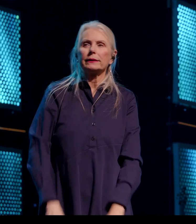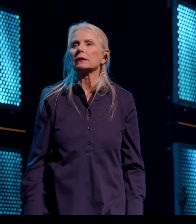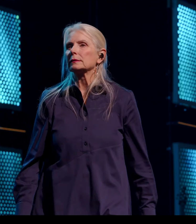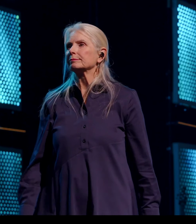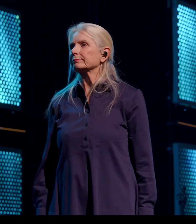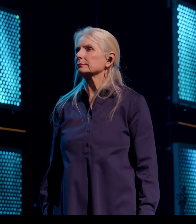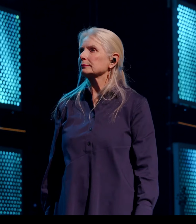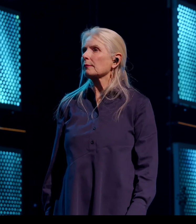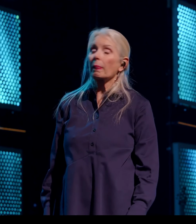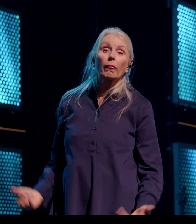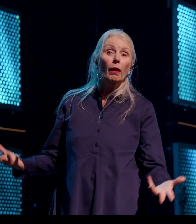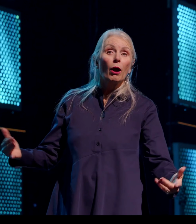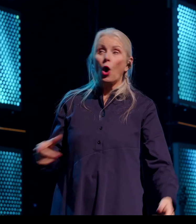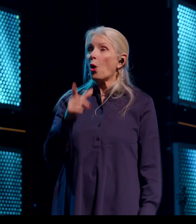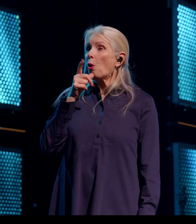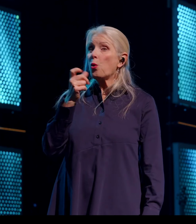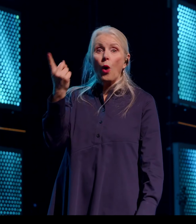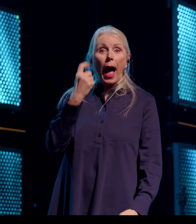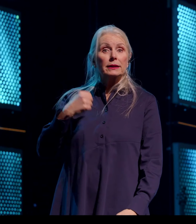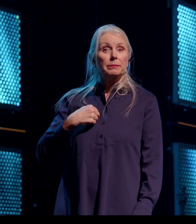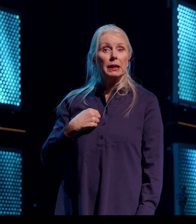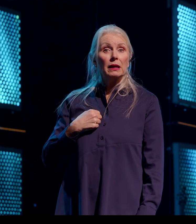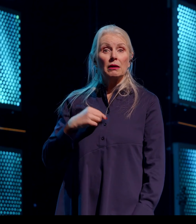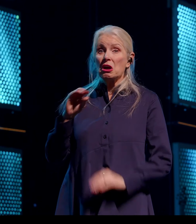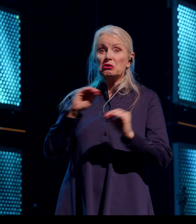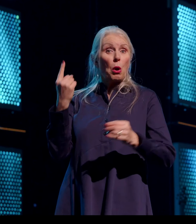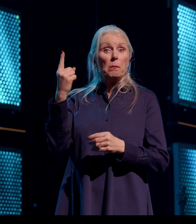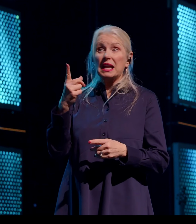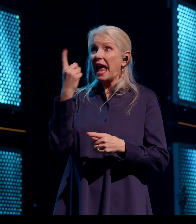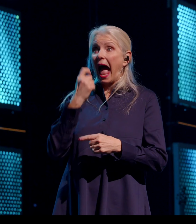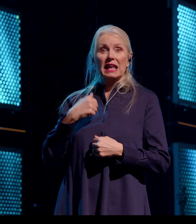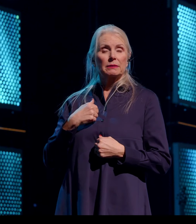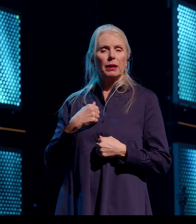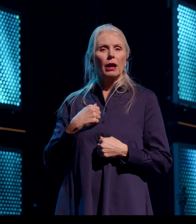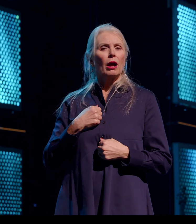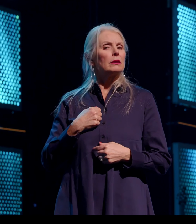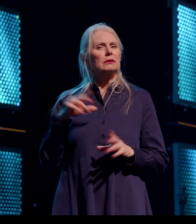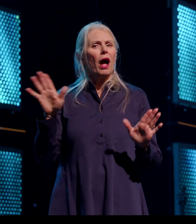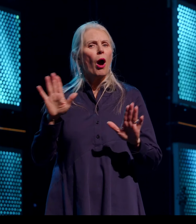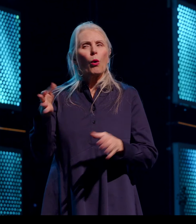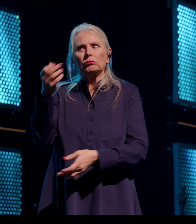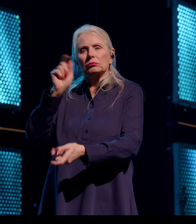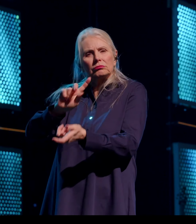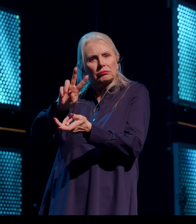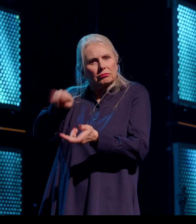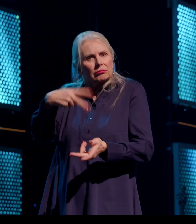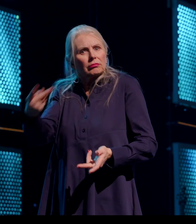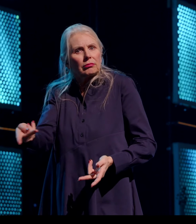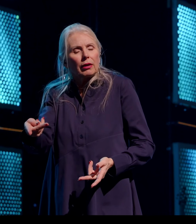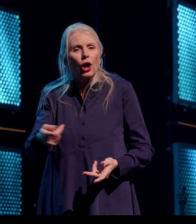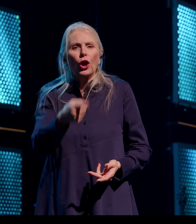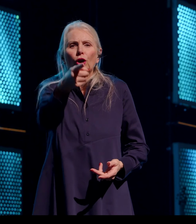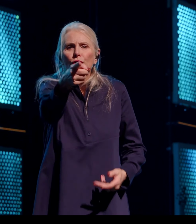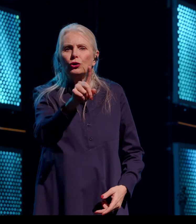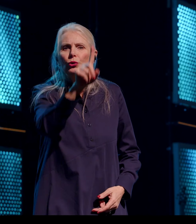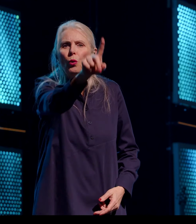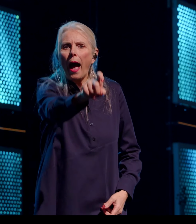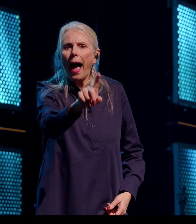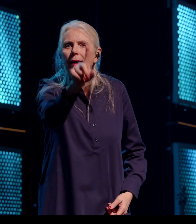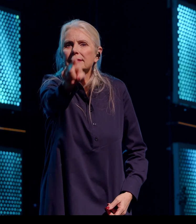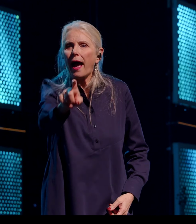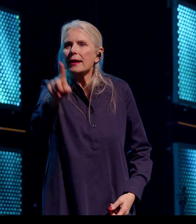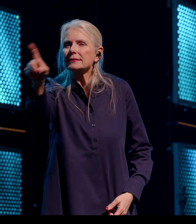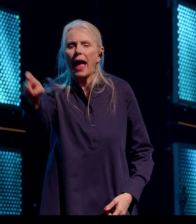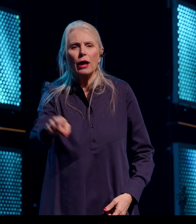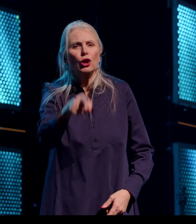me. Who's going to ask me to come with them? Well, who are you going to ask to go with you? Who can you ask to serve